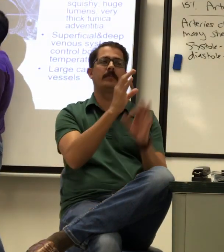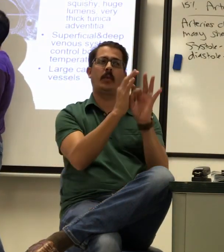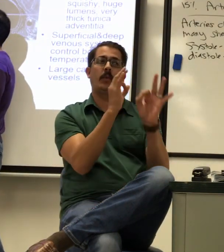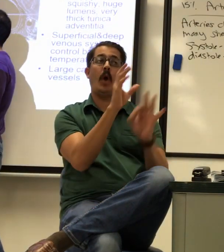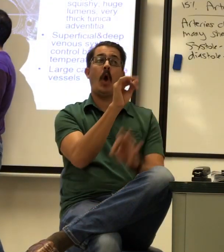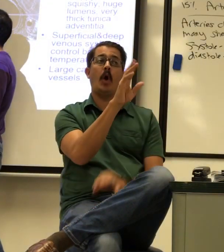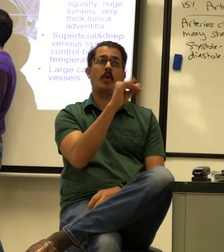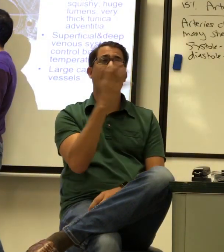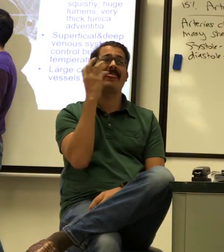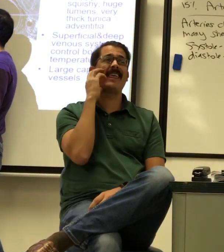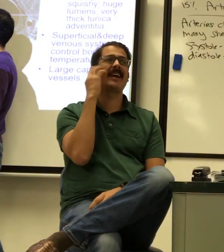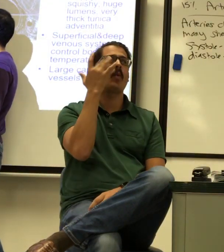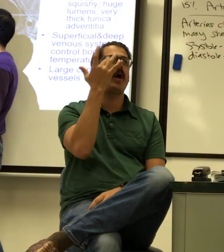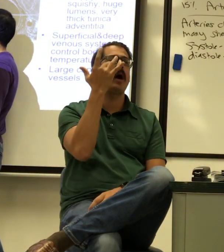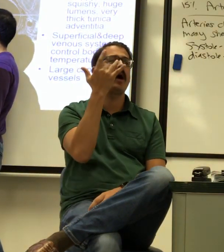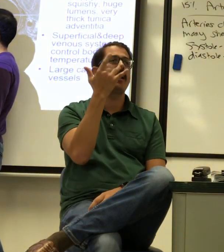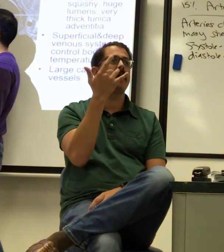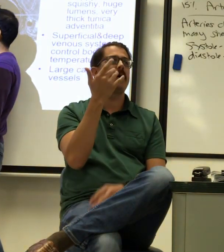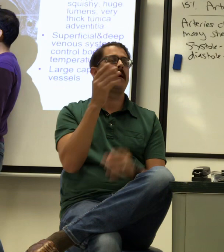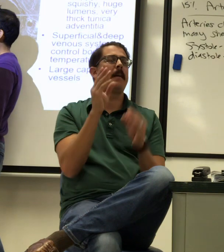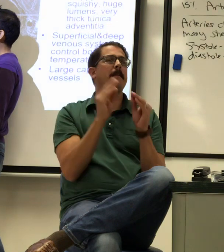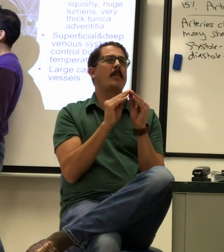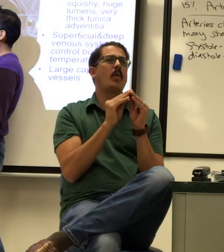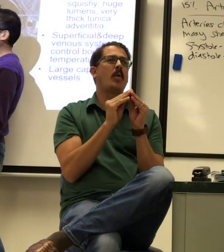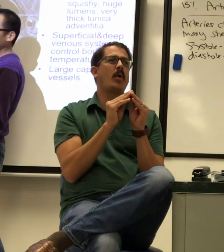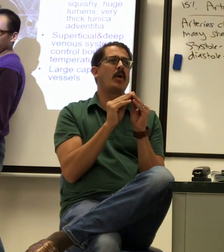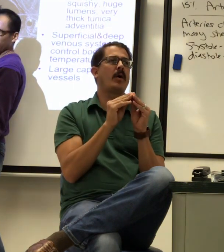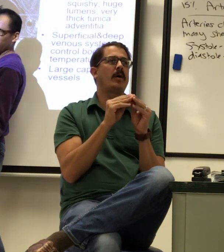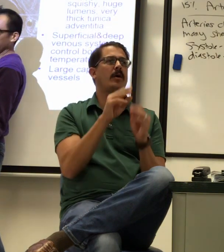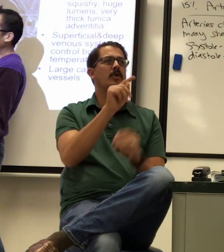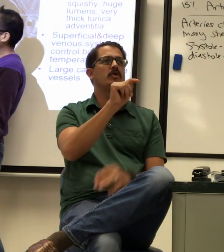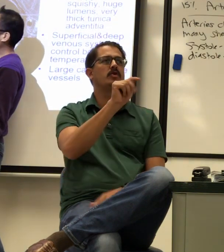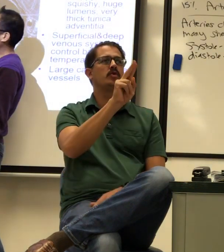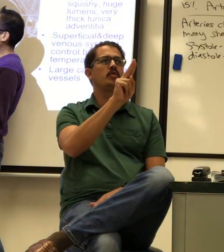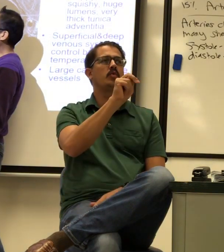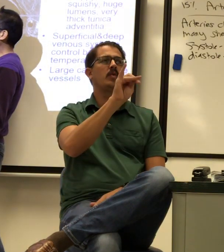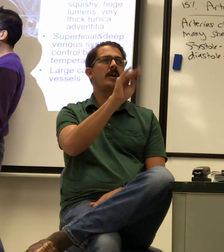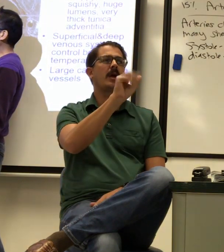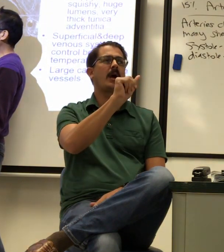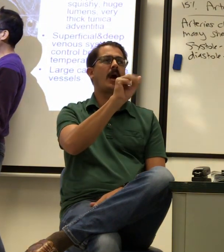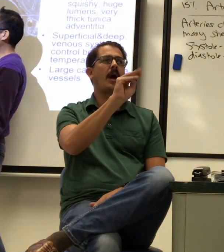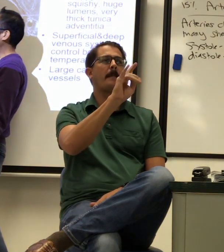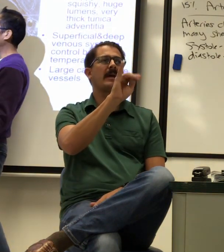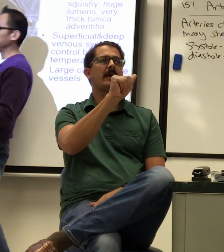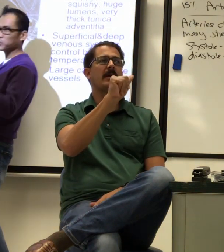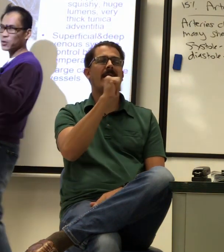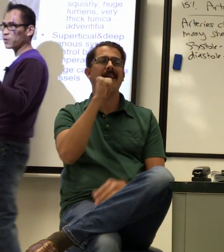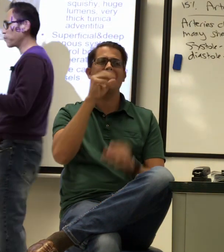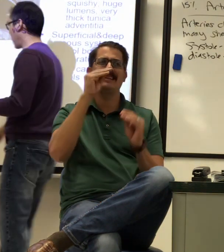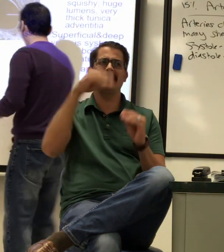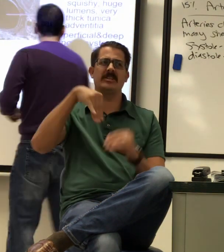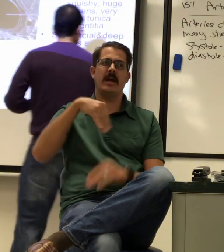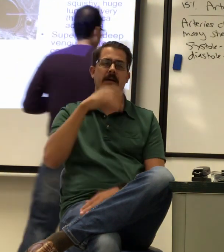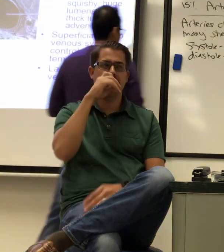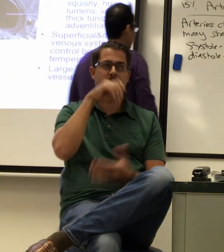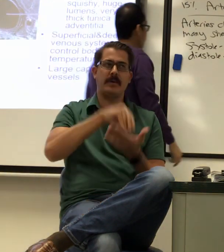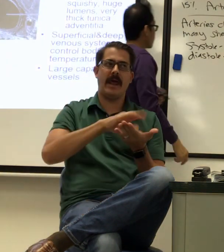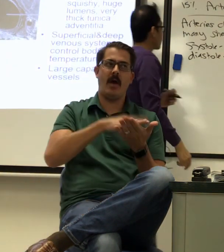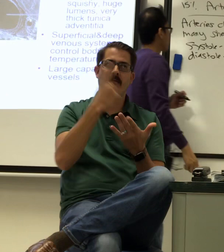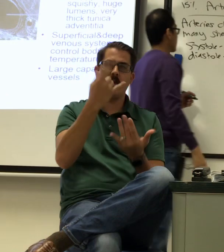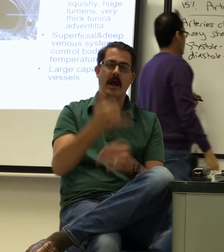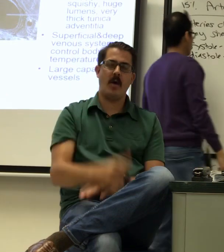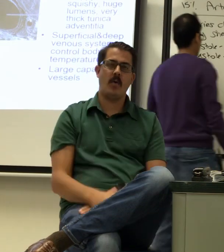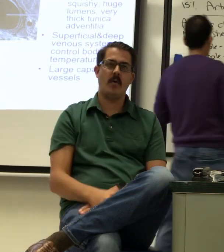is usually due, they have a more pronounced tunica media. So I didn't teach the tunics yet, let's just note it for